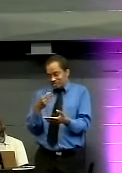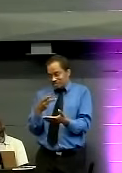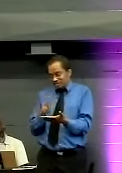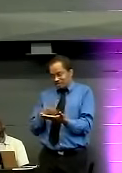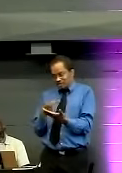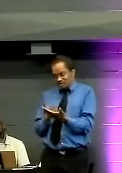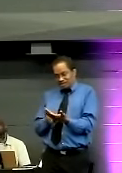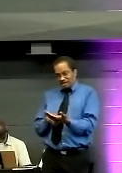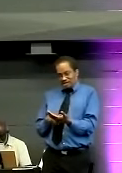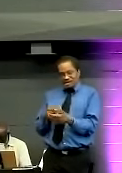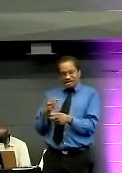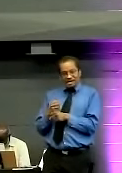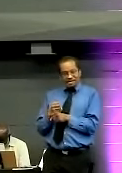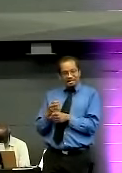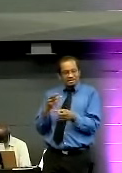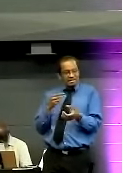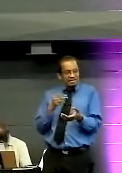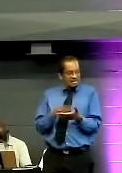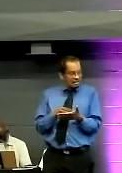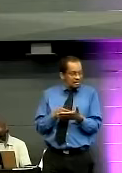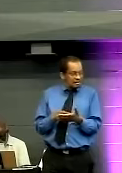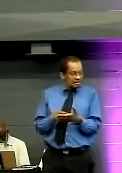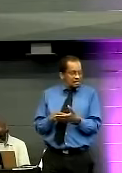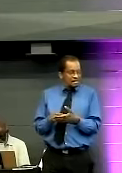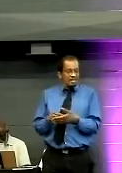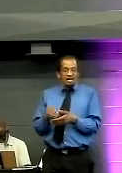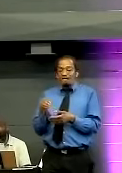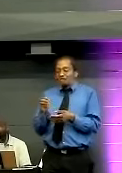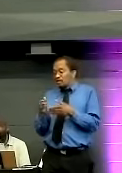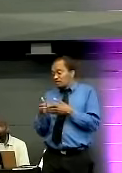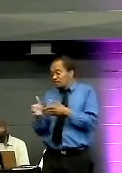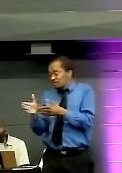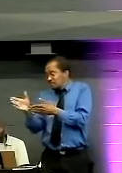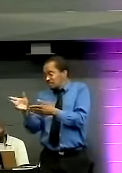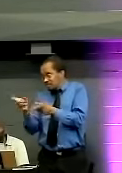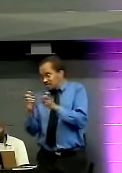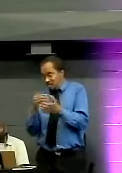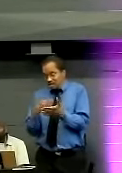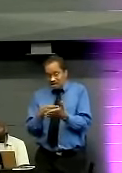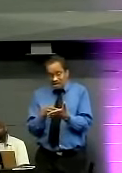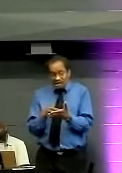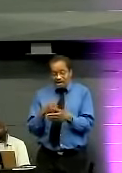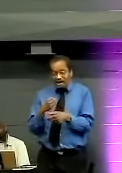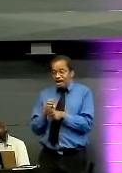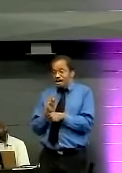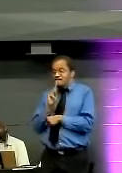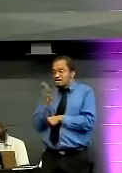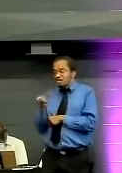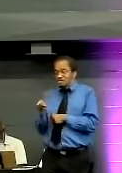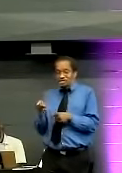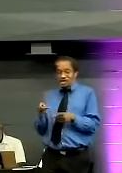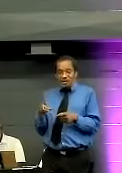make contributions. Some people have already made some contributions for the fish. We want to make sure we're able to give